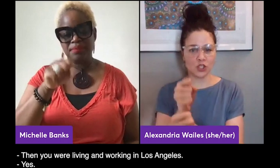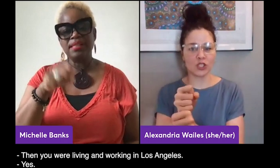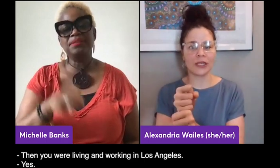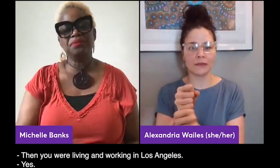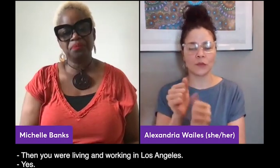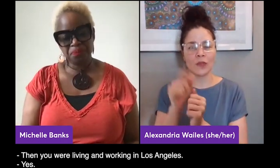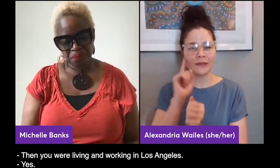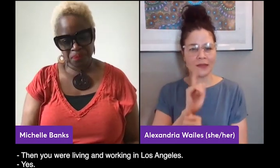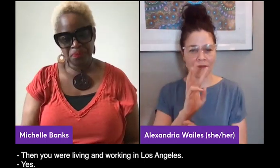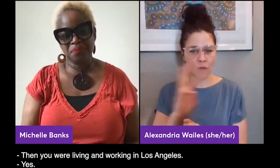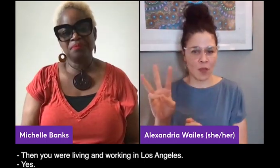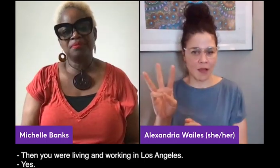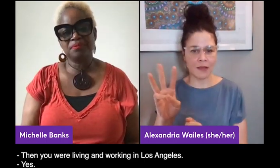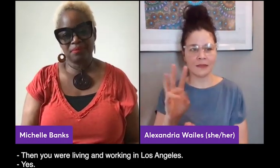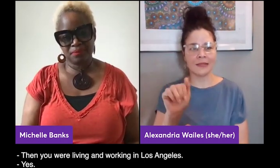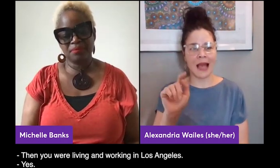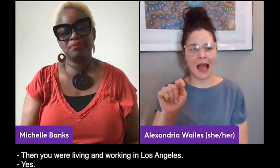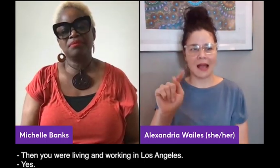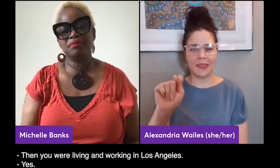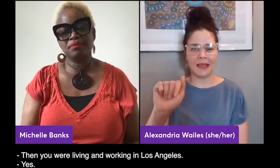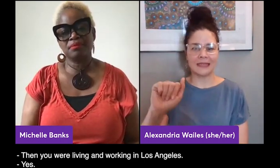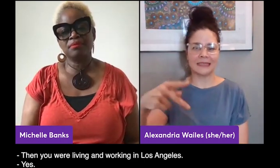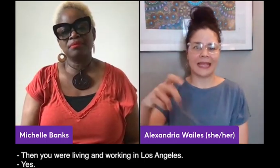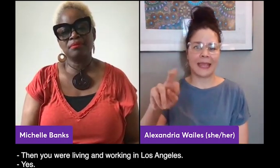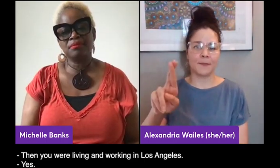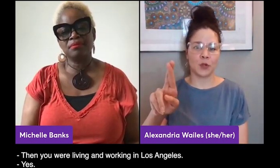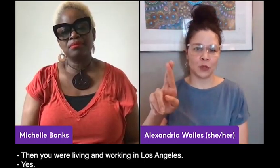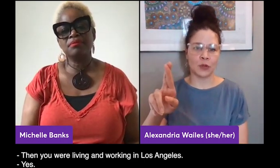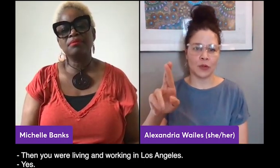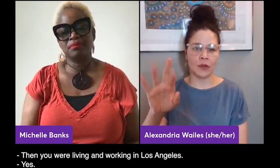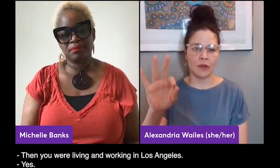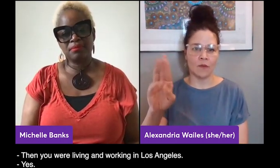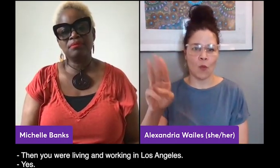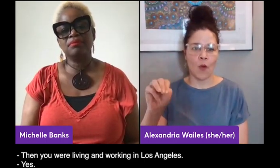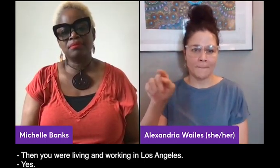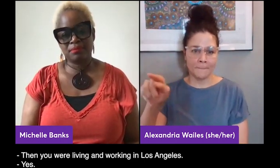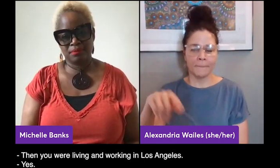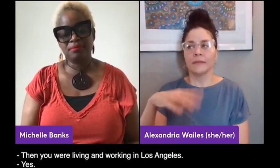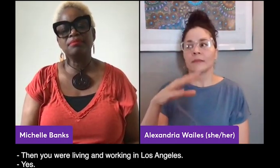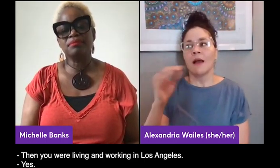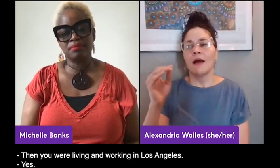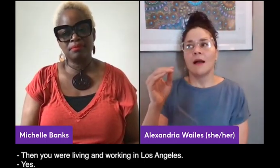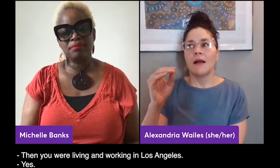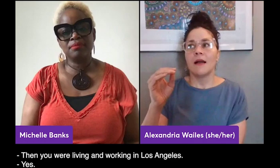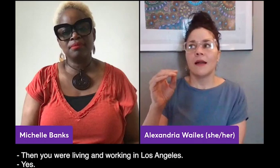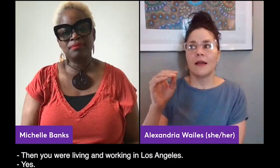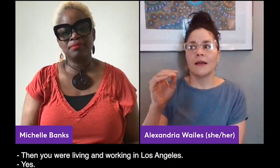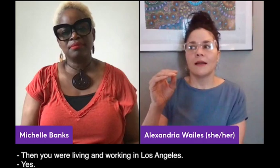Yes. And I came out for Deaf West's Big River production at the Taper, Mark Taper Forum.